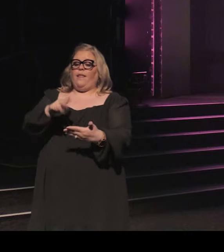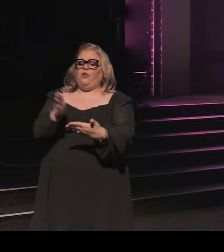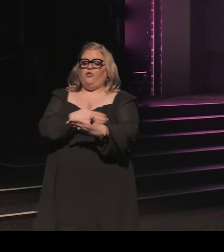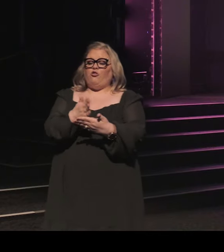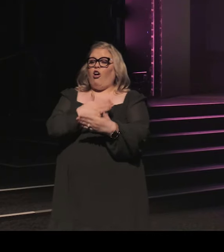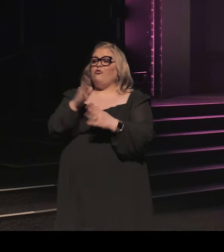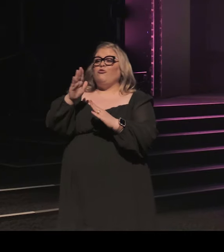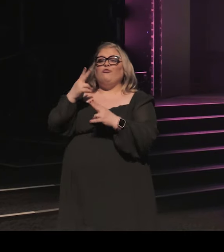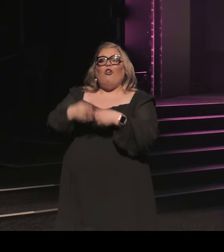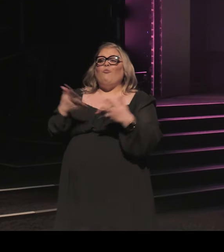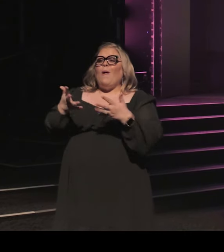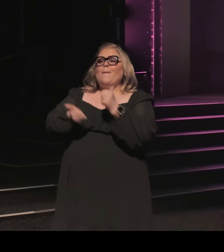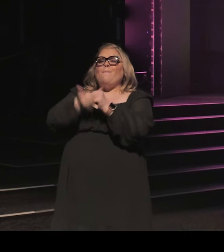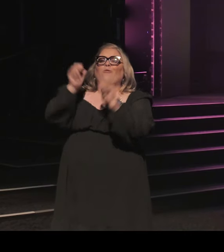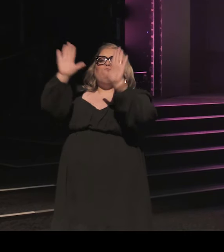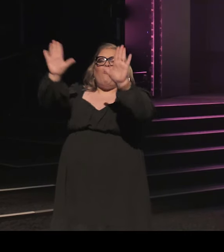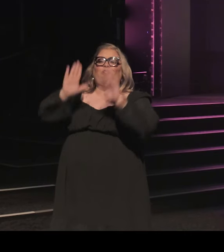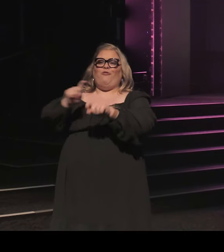"It's the Most Wonderful Time of the Year."